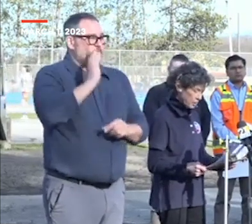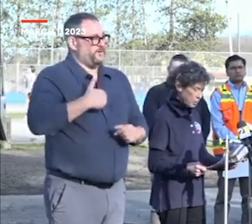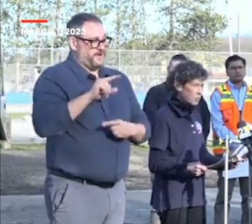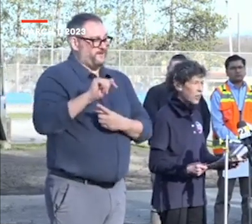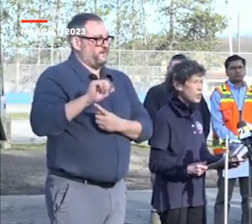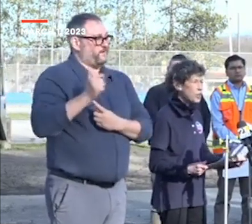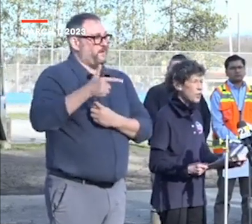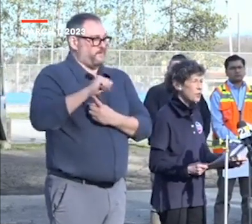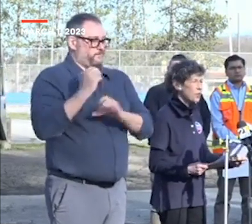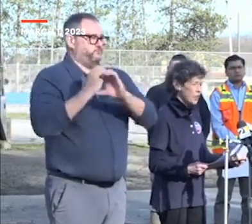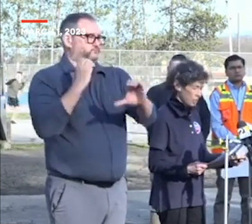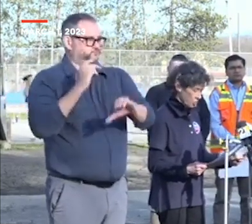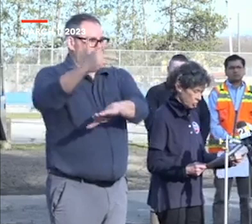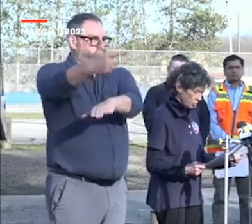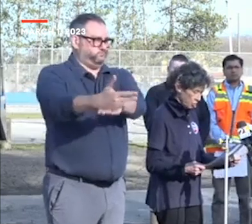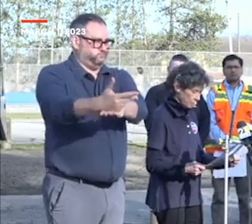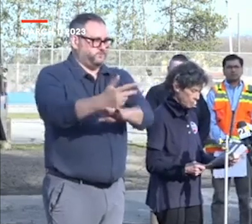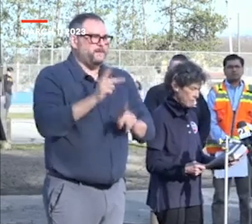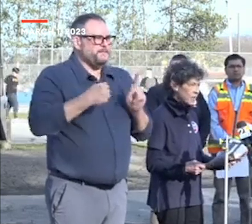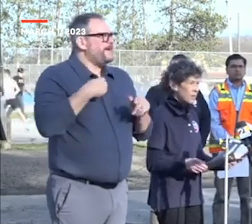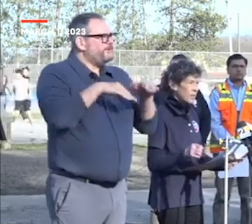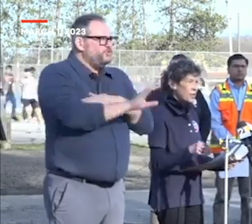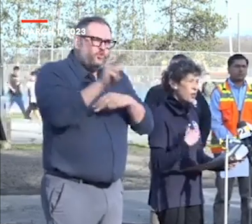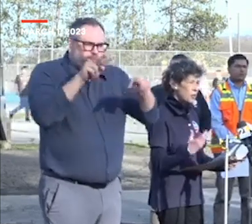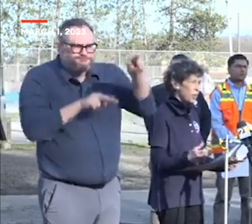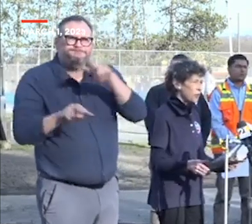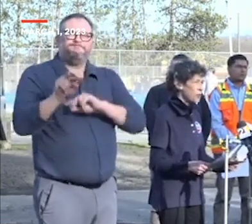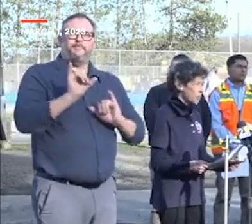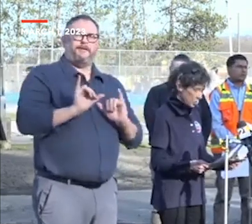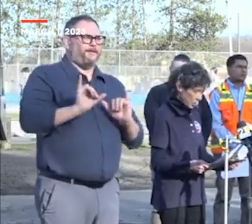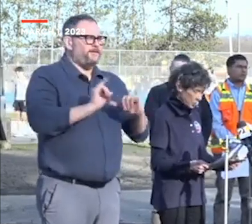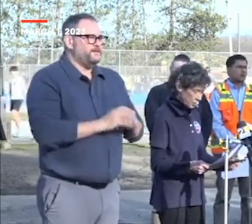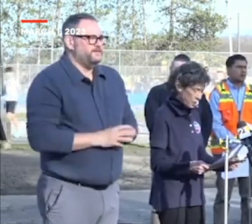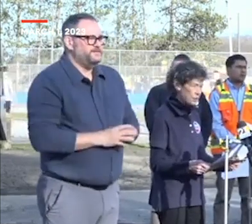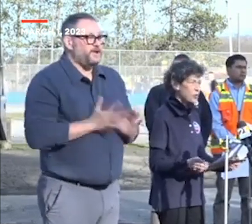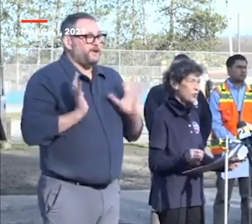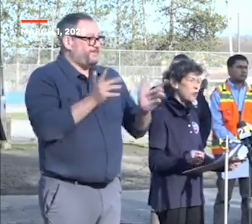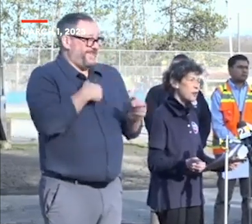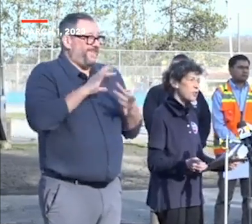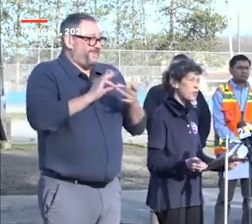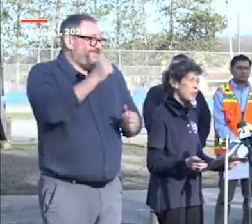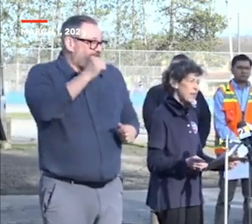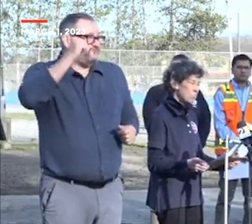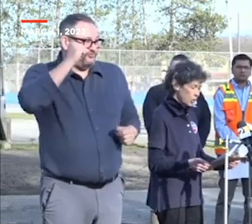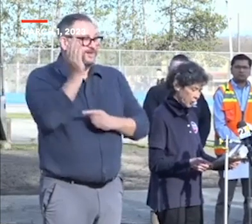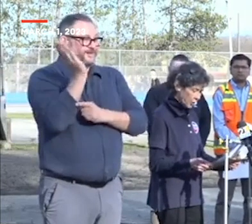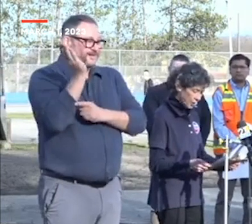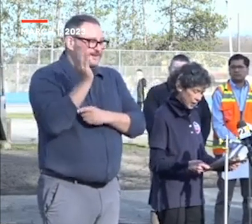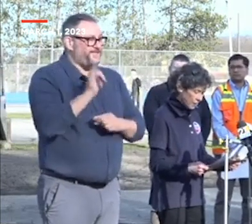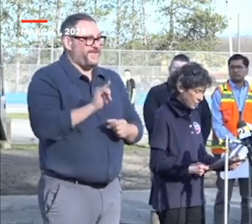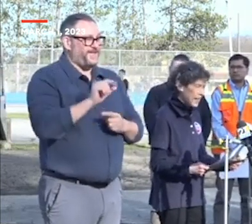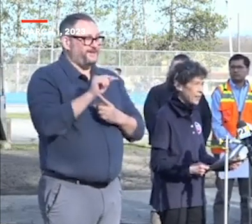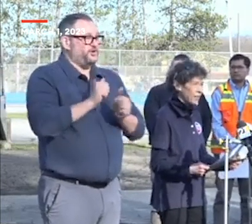so people will get a chance to take a closer look. I talked about this bus yesterday. It's the Trace